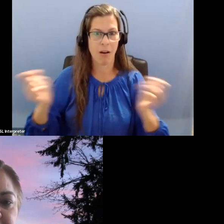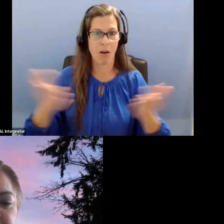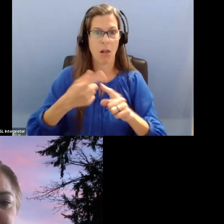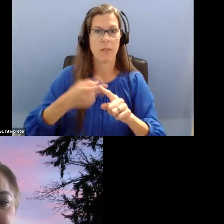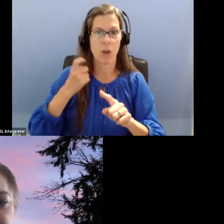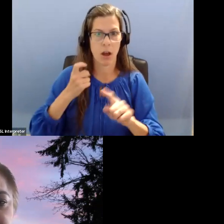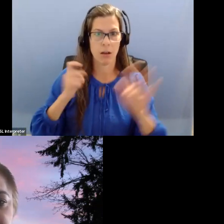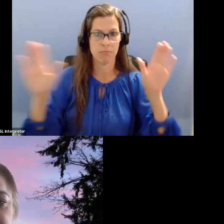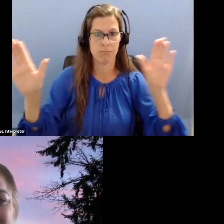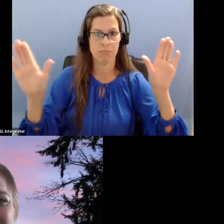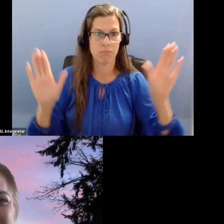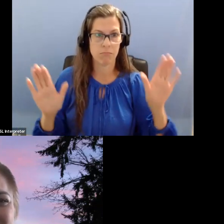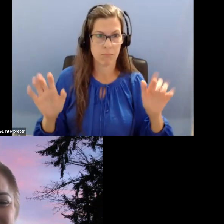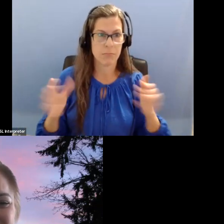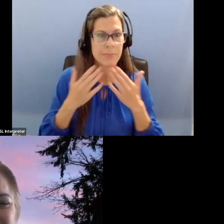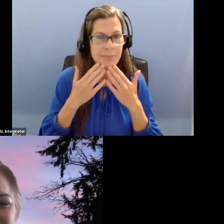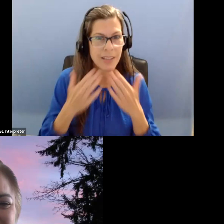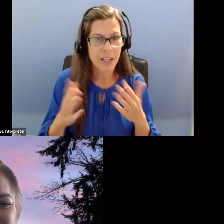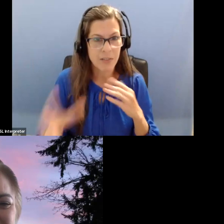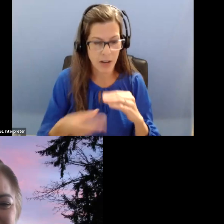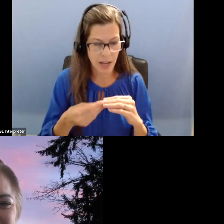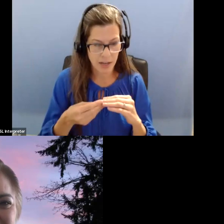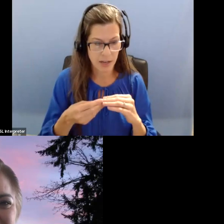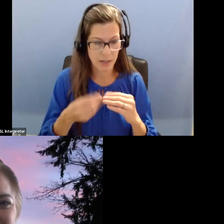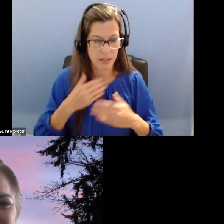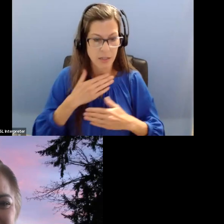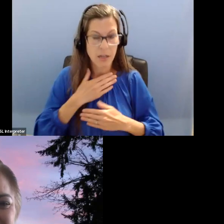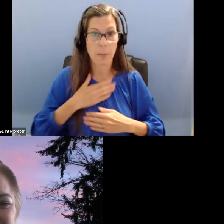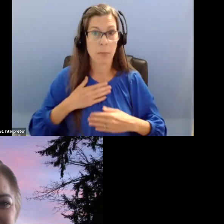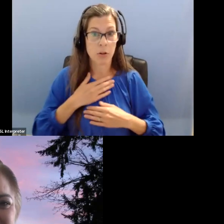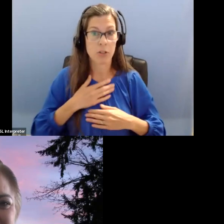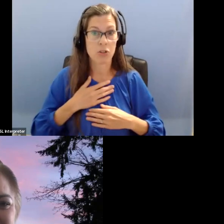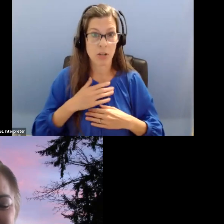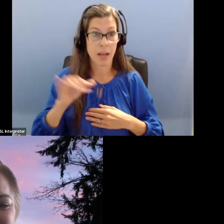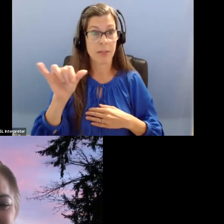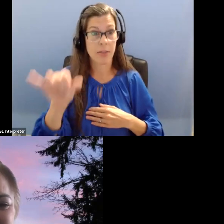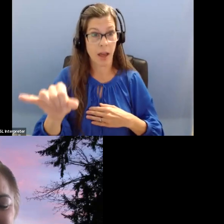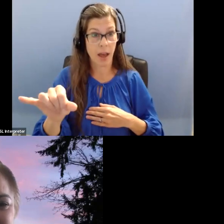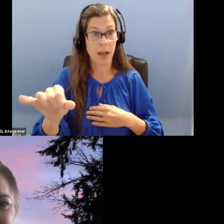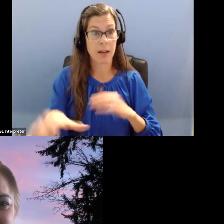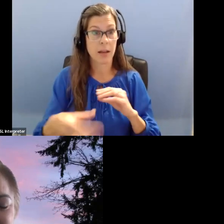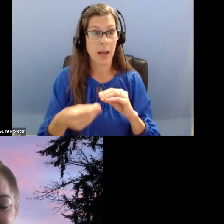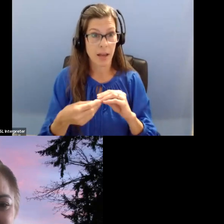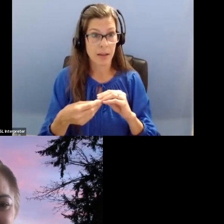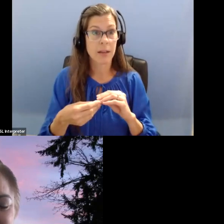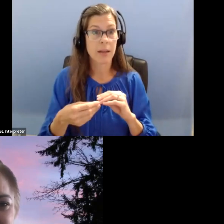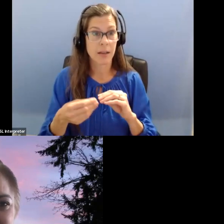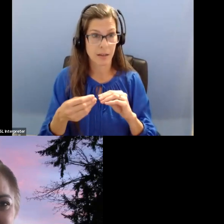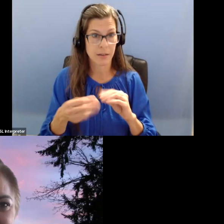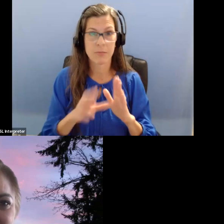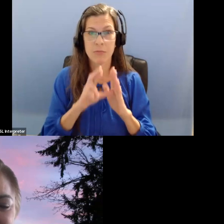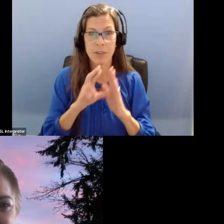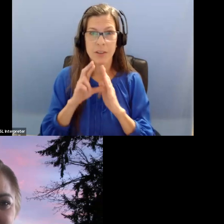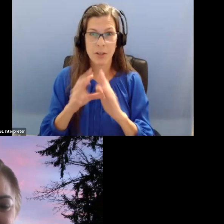Thank you for jumping on that question too, Senator Dinkra. And I appreciate you jumping in with these reflections on the legislative session